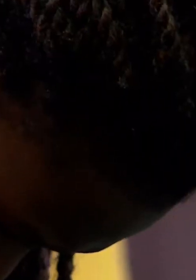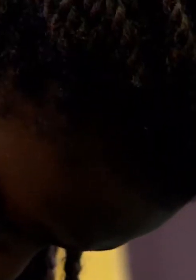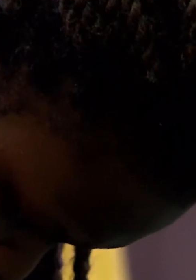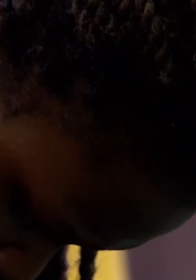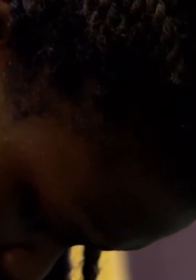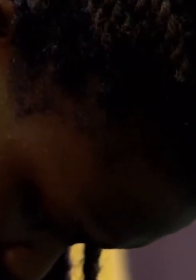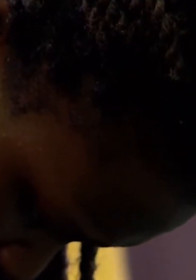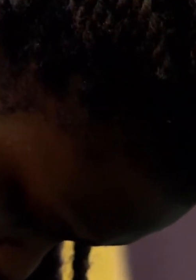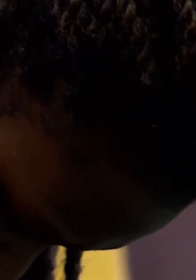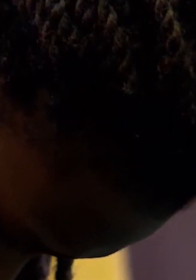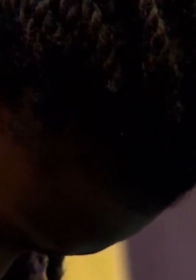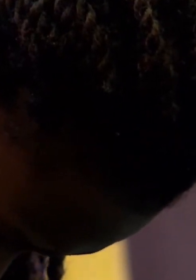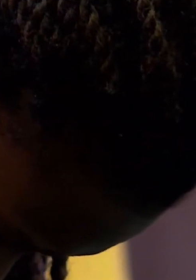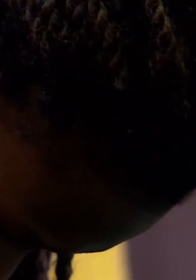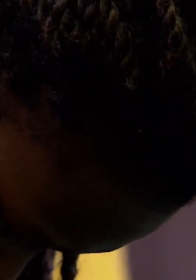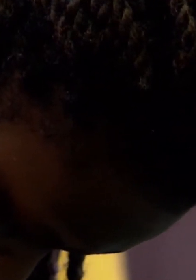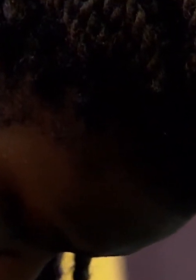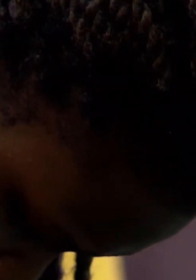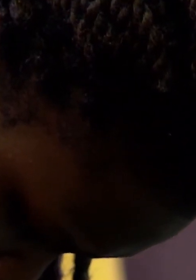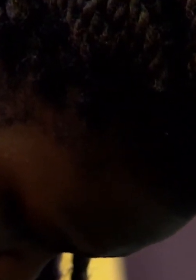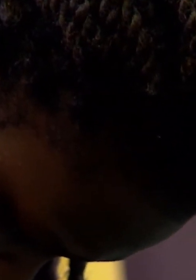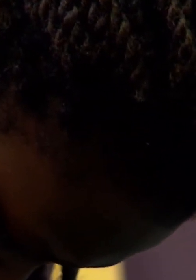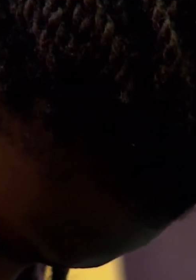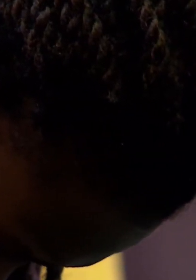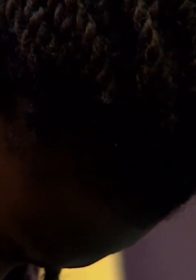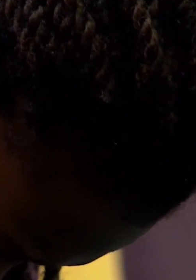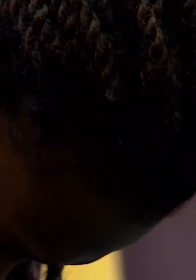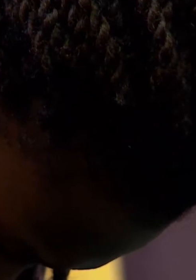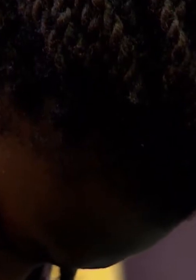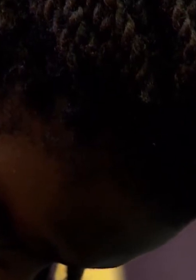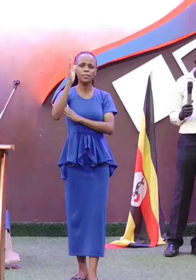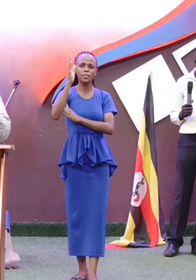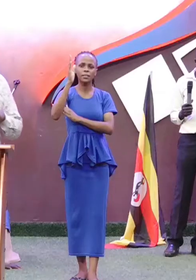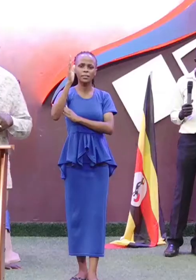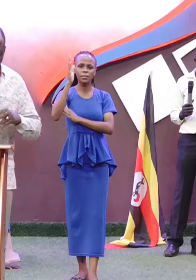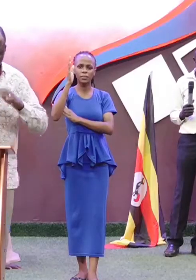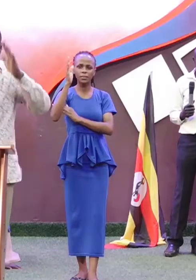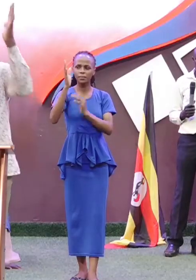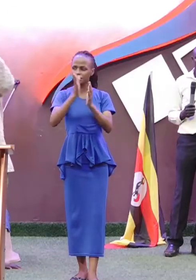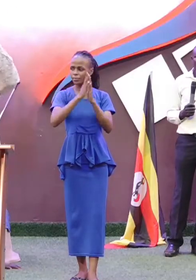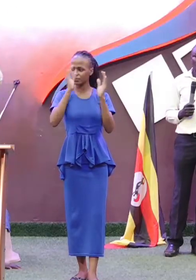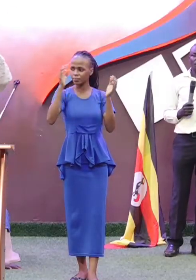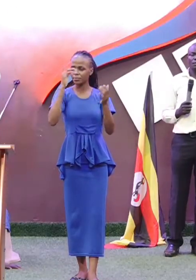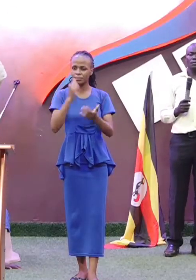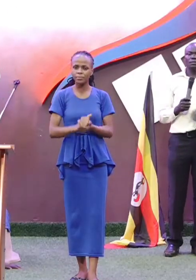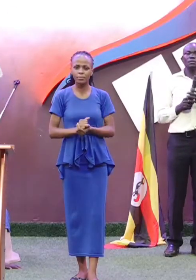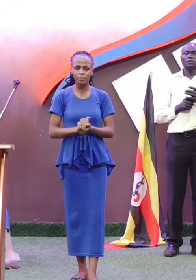in the name of Jesus, the Son of Nazareth. Hallelujah. Hallelujah.